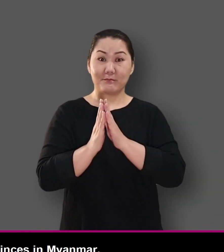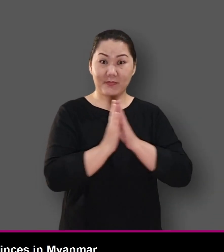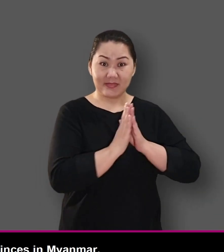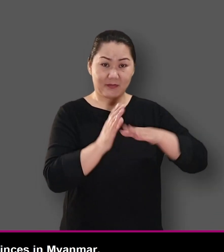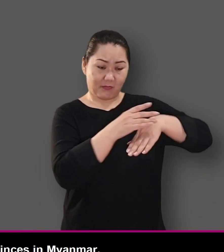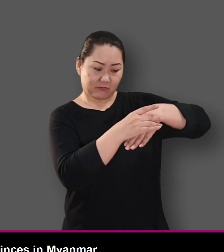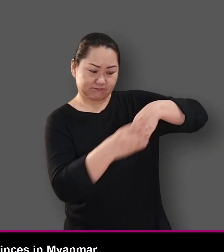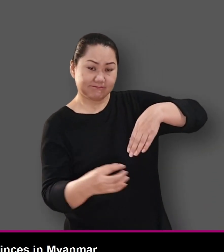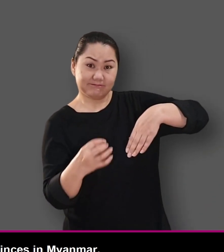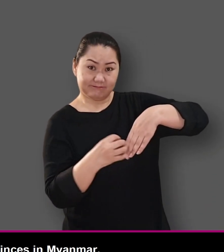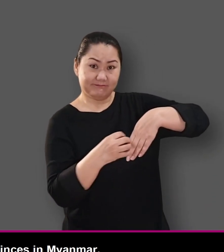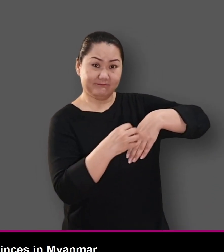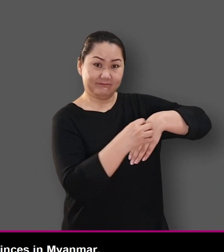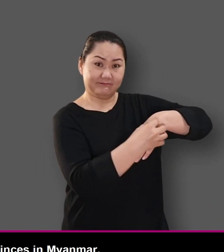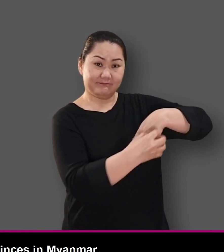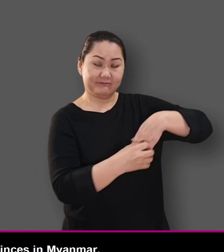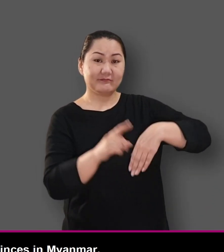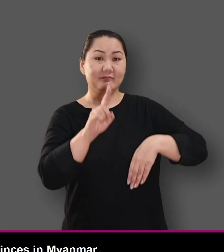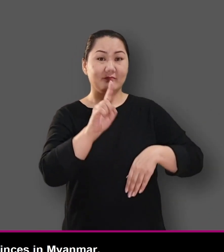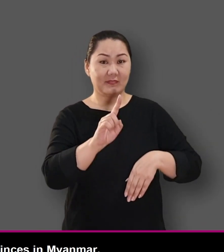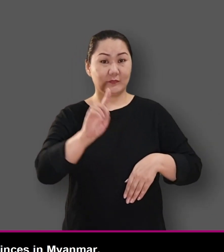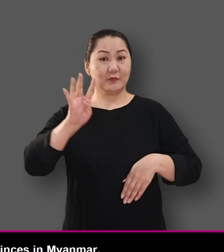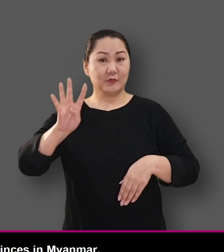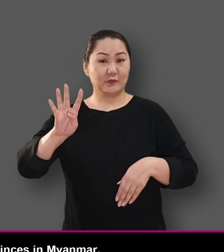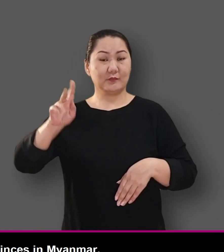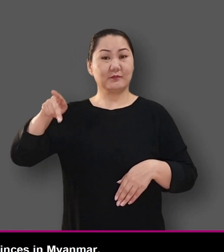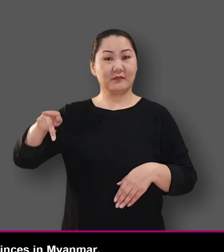in all 14 provinces in Myanmar.